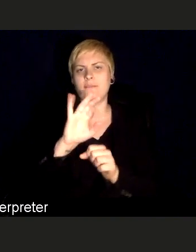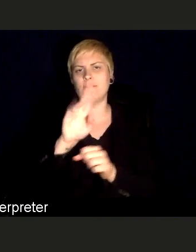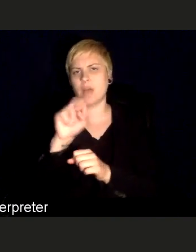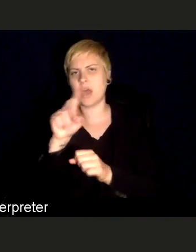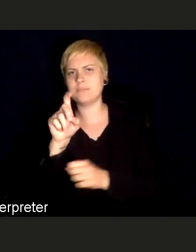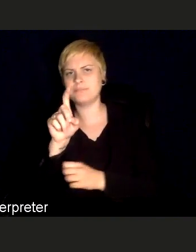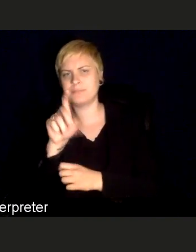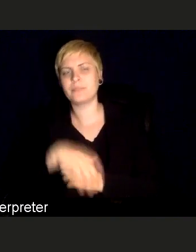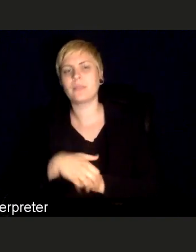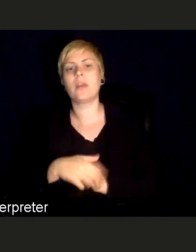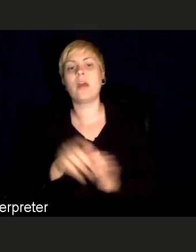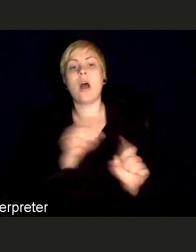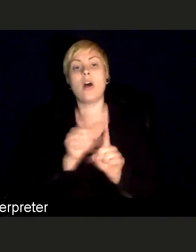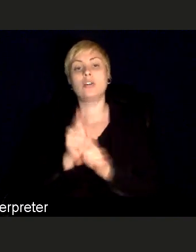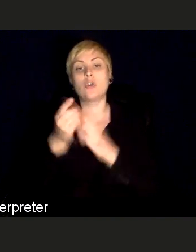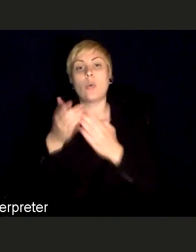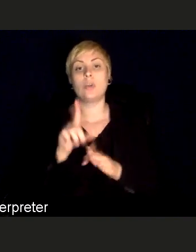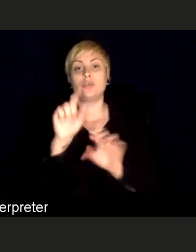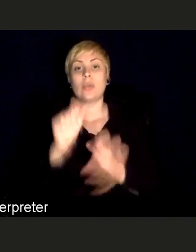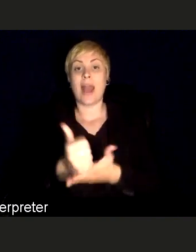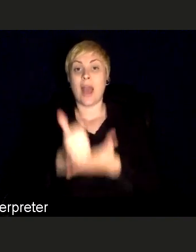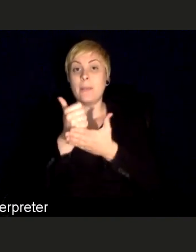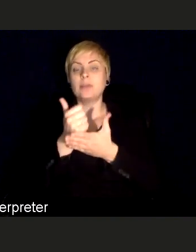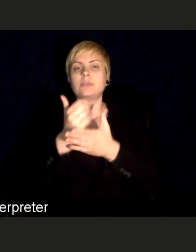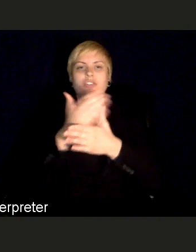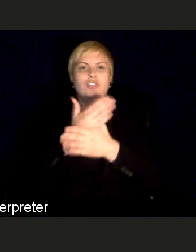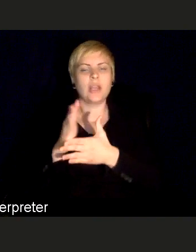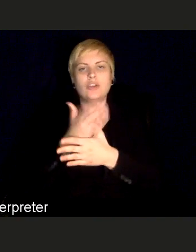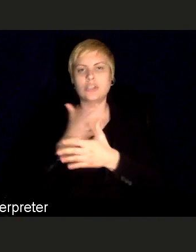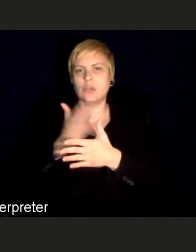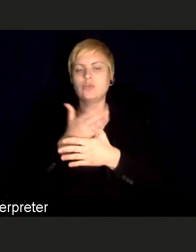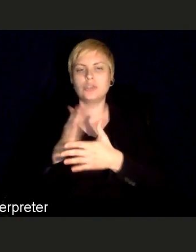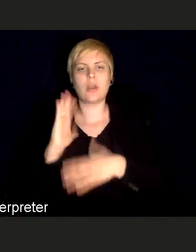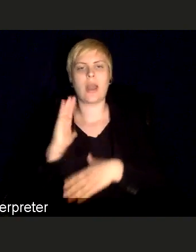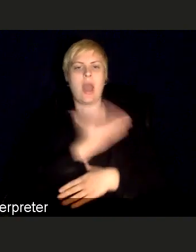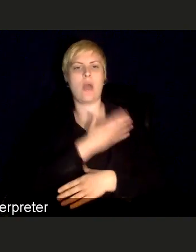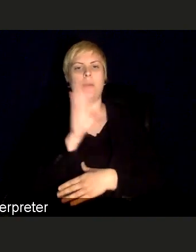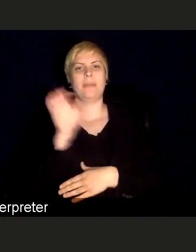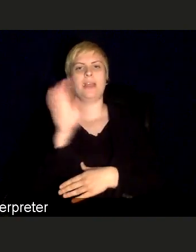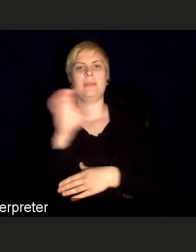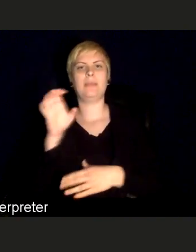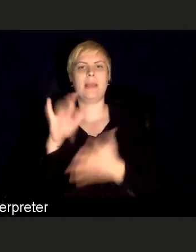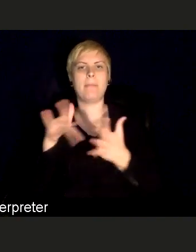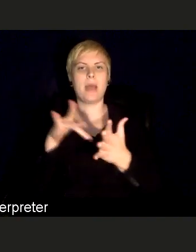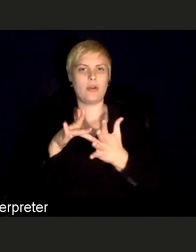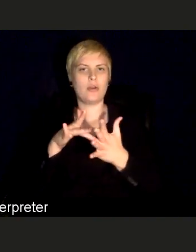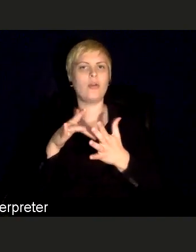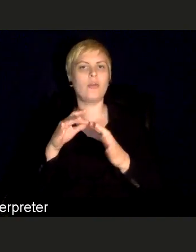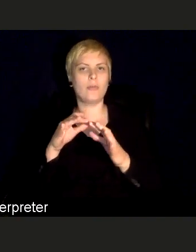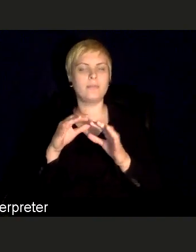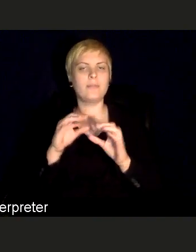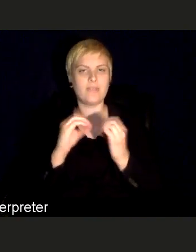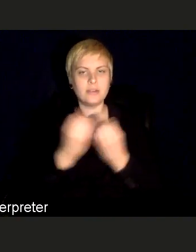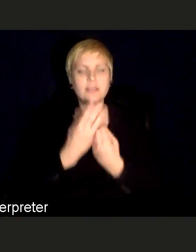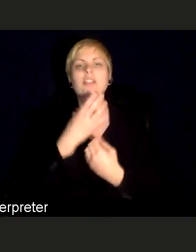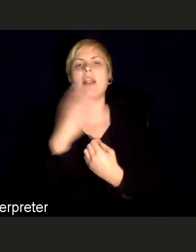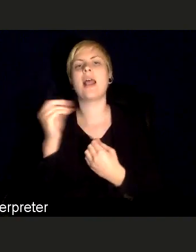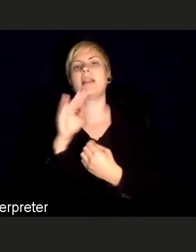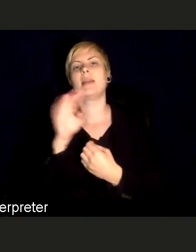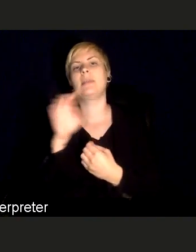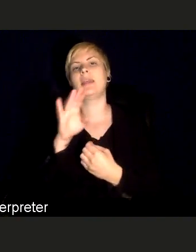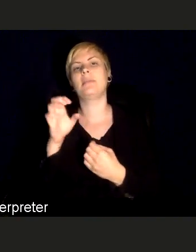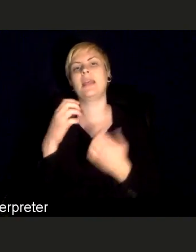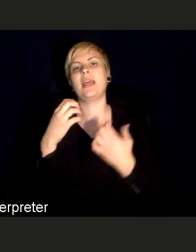you can help us is by sharing our Beebe Medical Foundation and our Beebe Healthcare